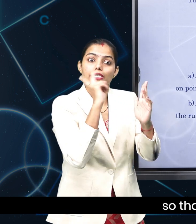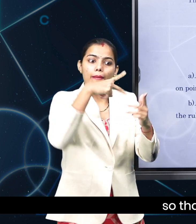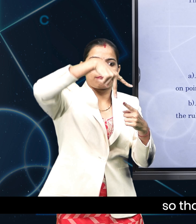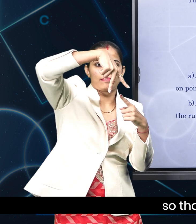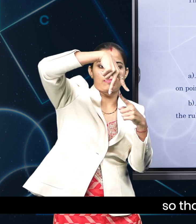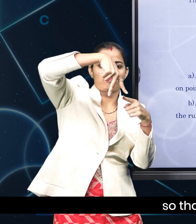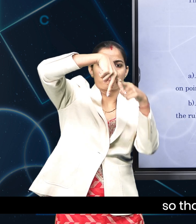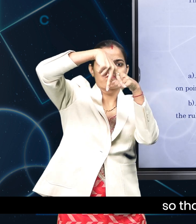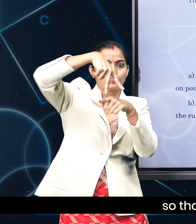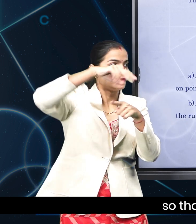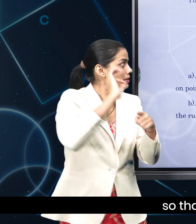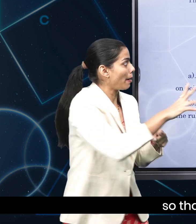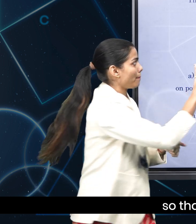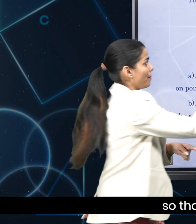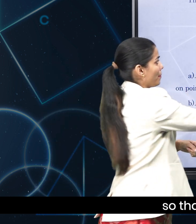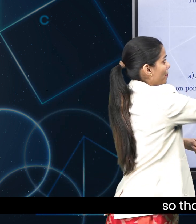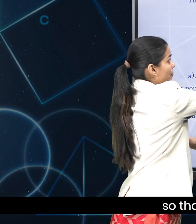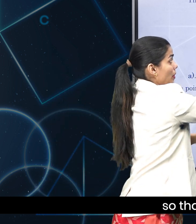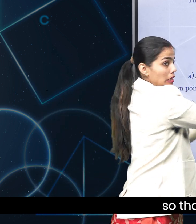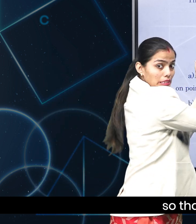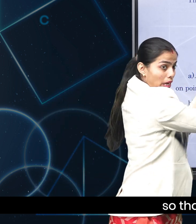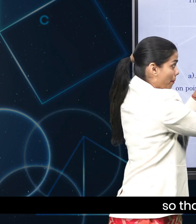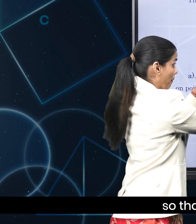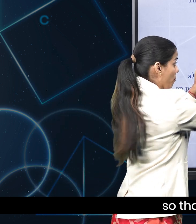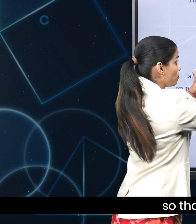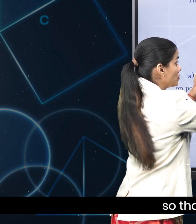one end lies on 0.